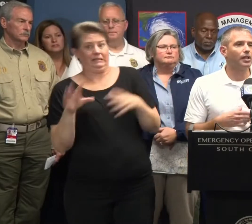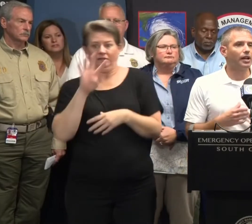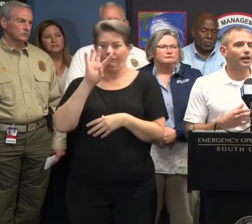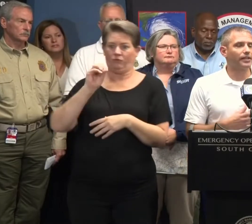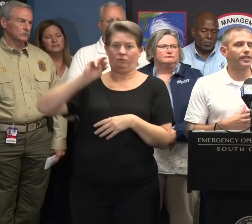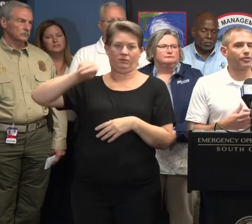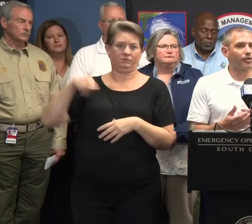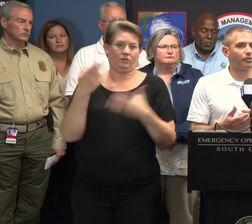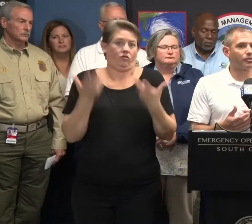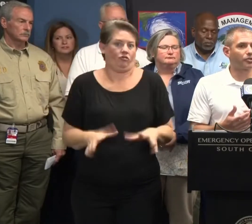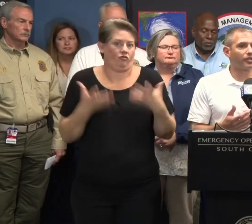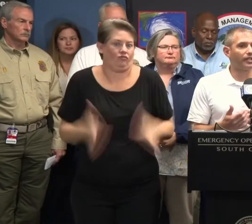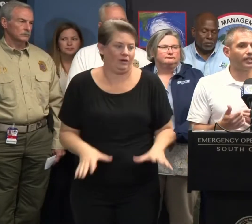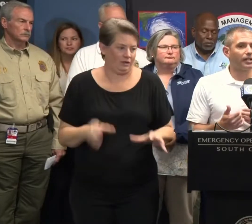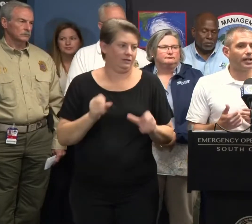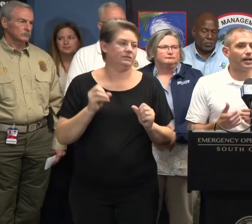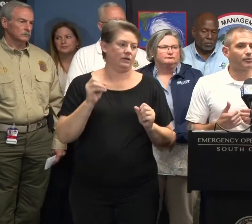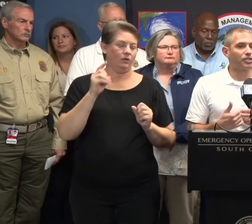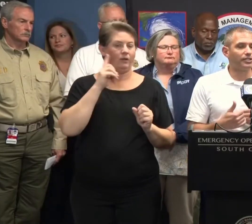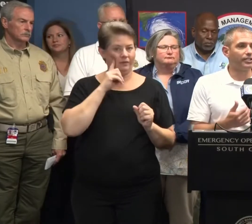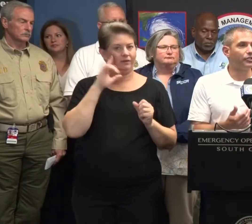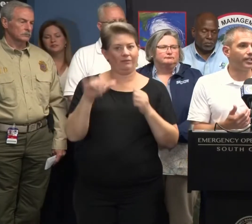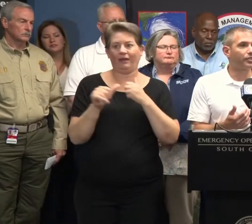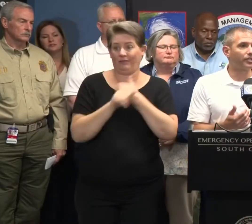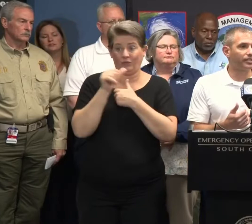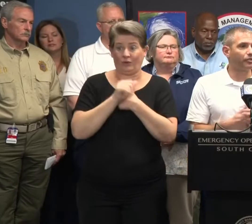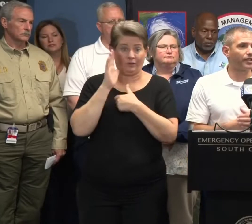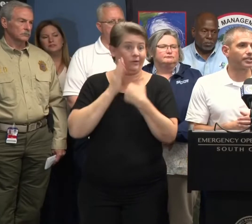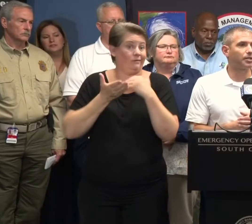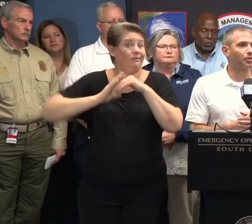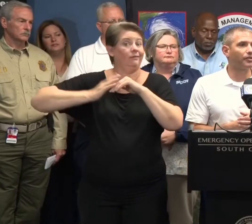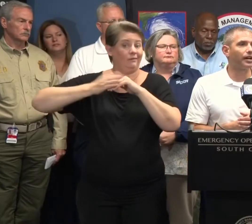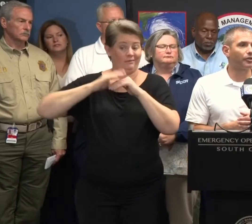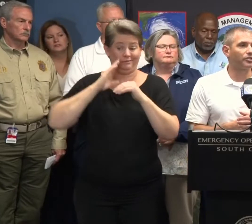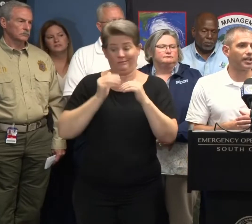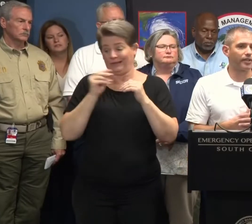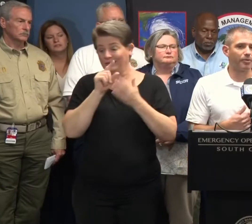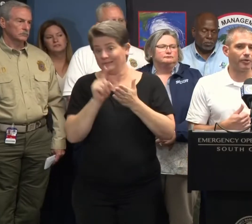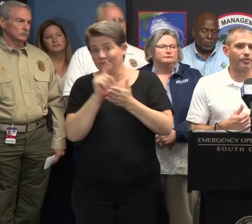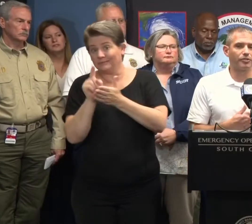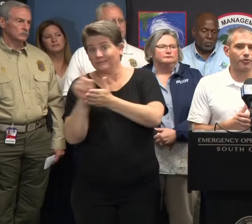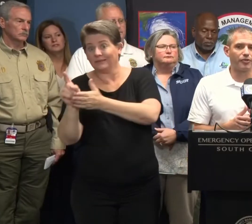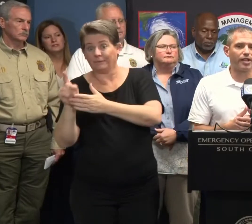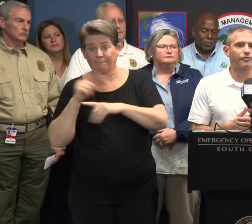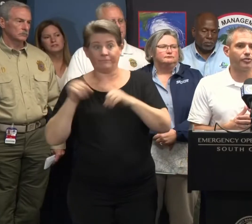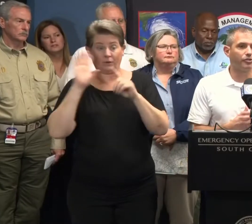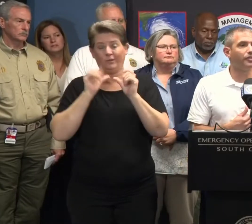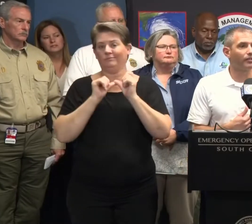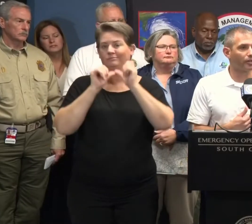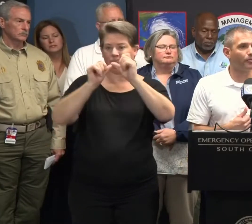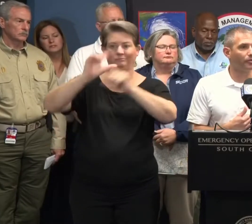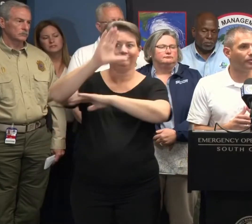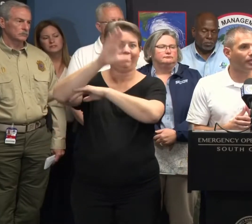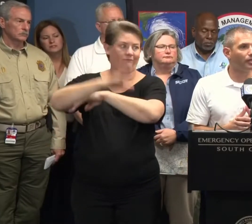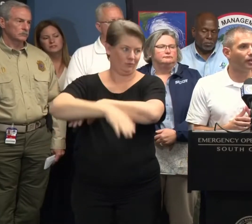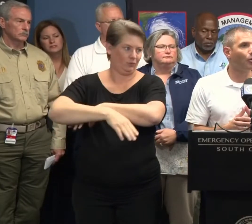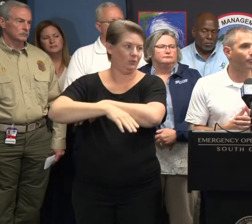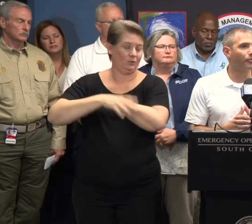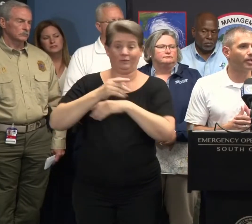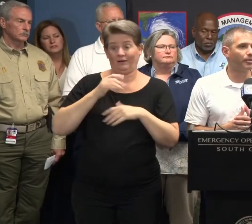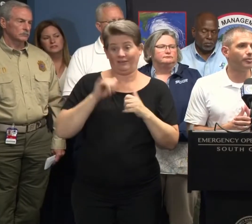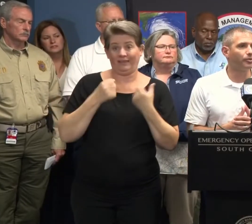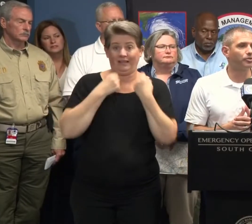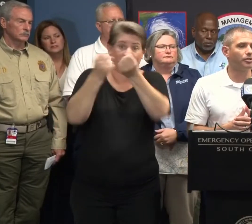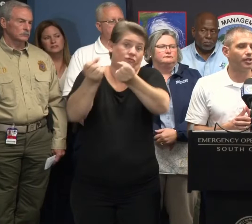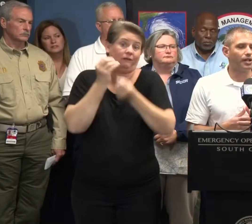So I think that threat will certainly just continue to increase here over the next couple of hours, and I think be with us through the afternoon and the commute home